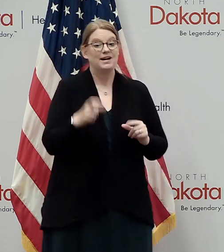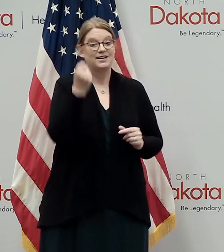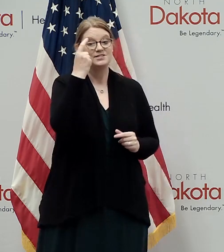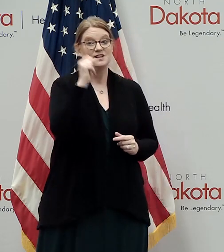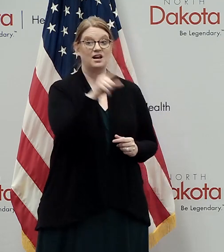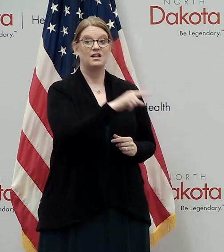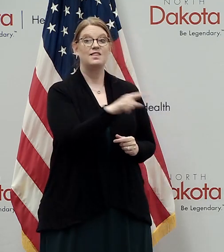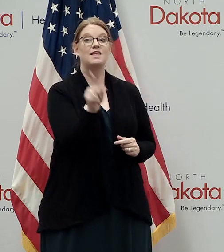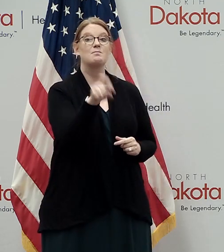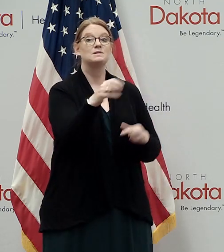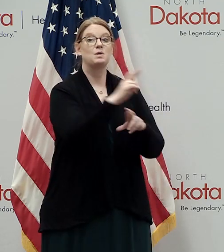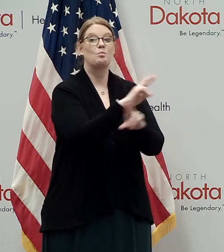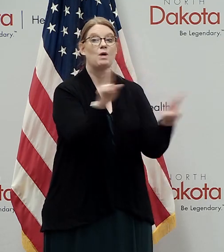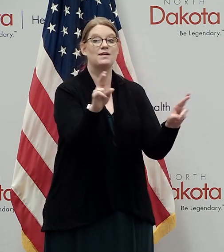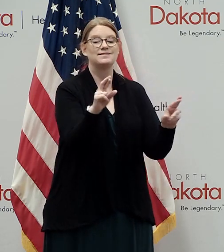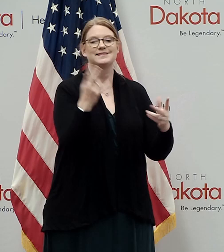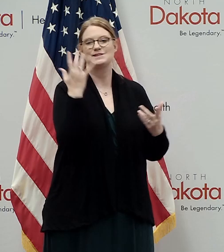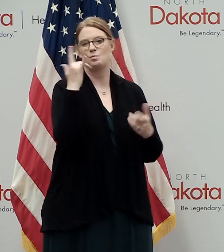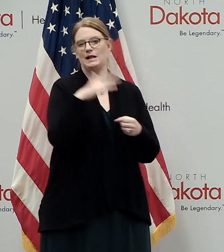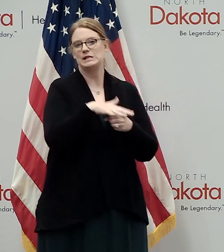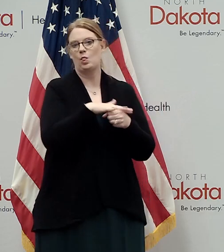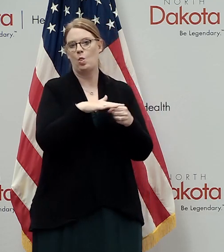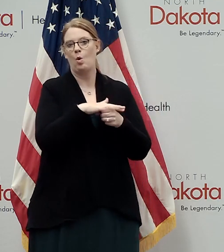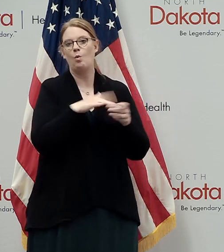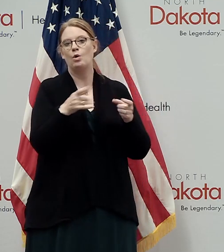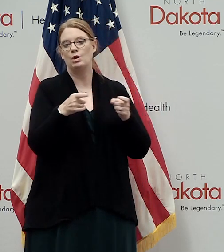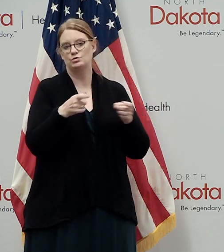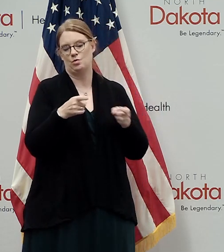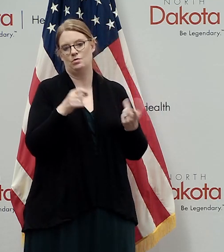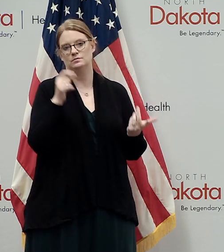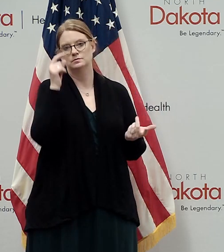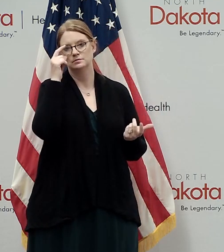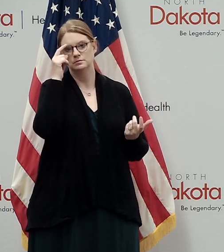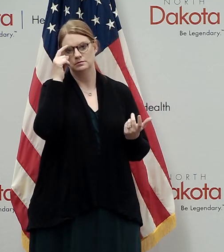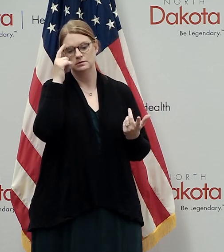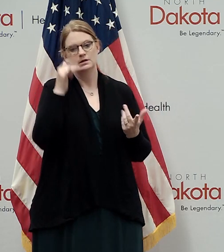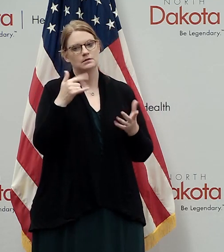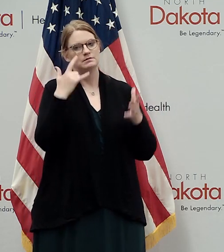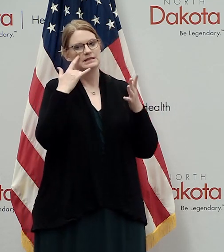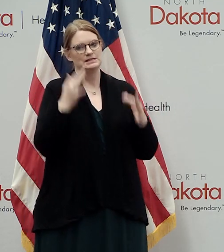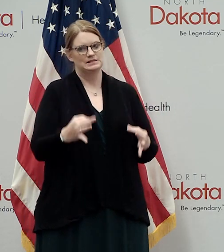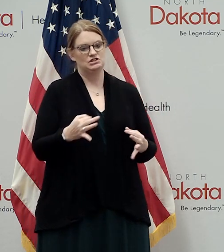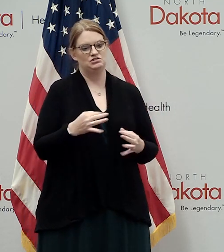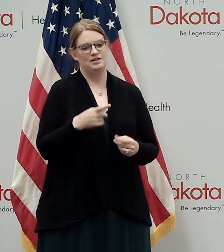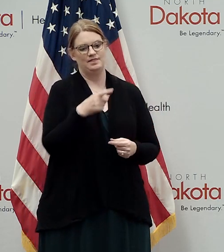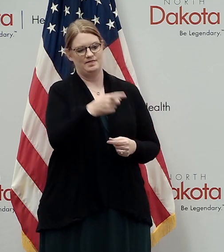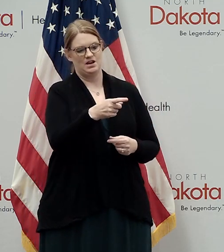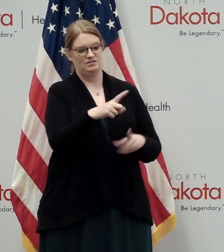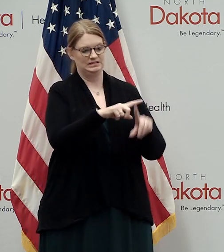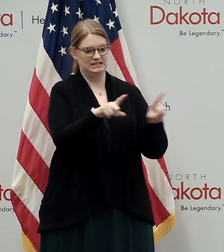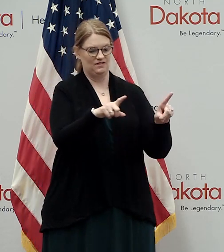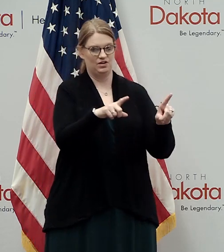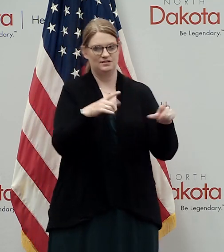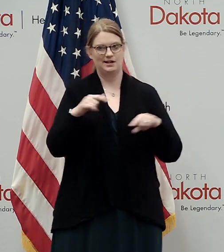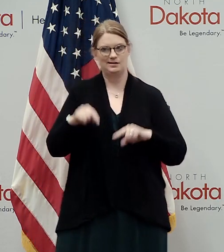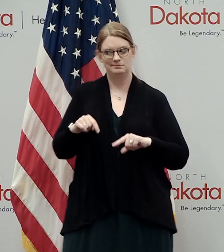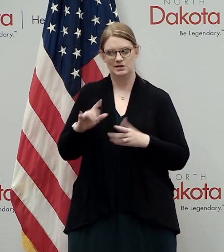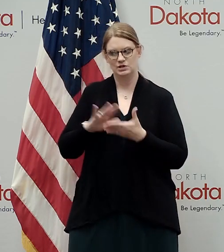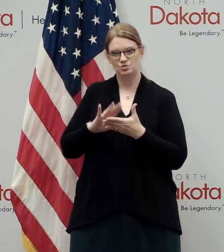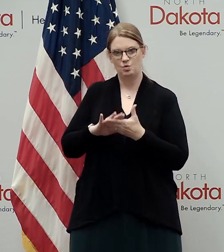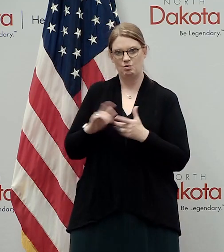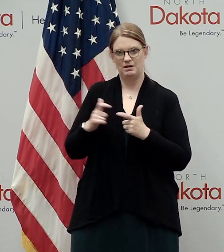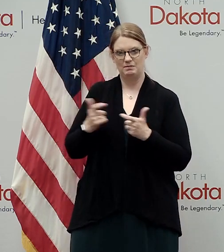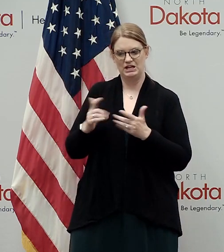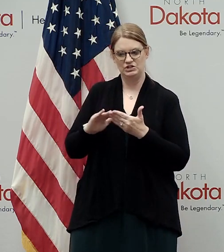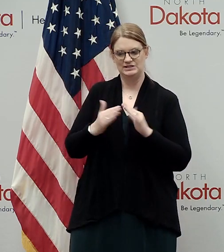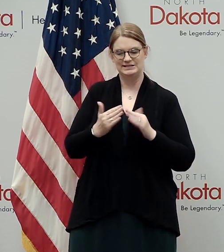change, but this is why we have local control, because a decision there may be different than a decision where we may have a school in a metro area